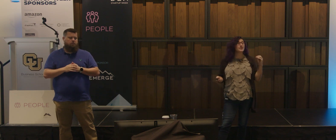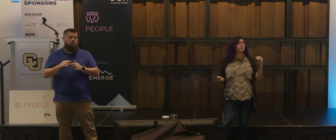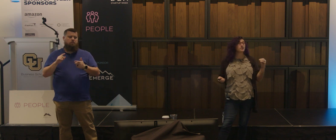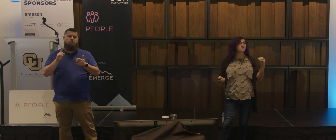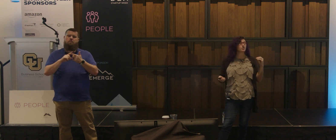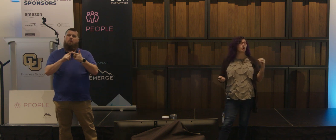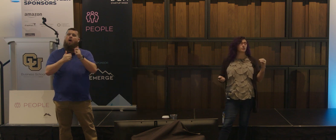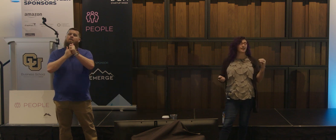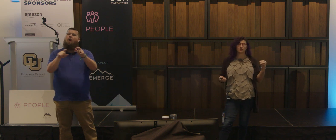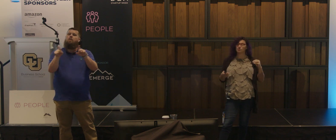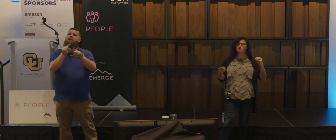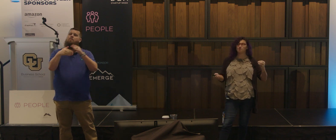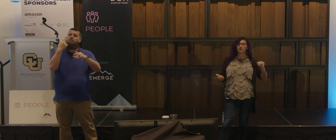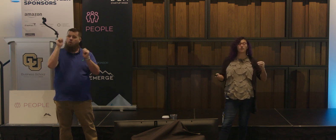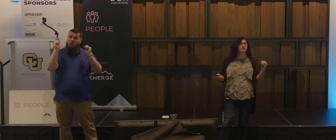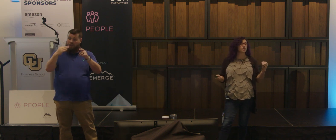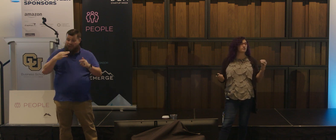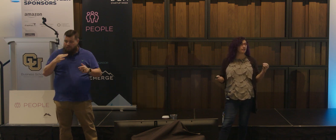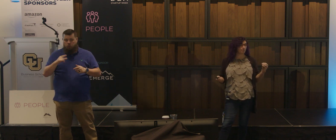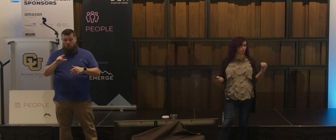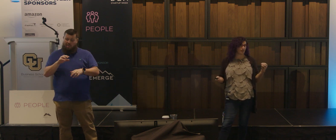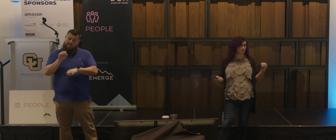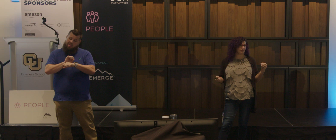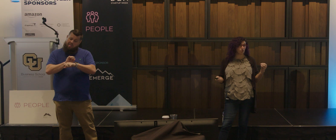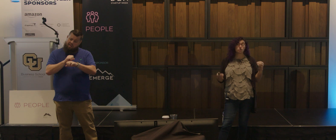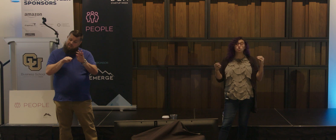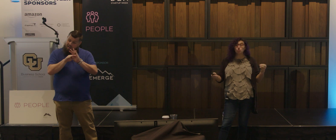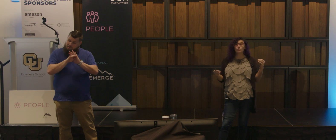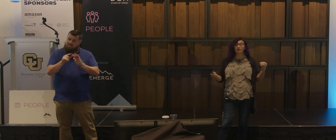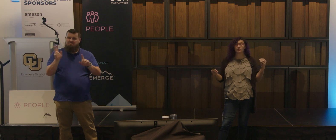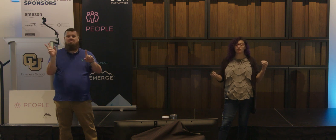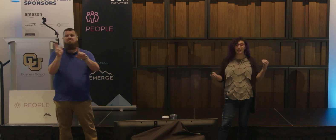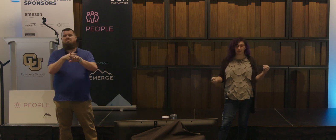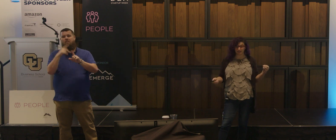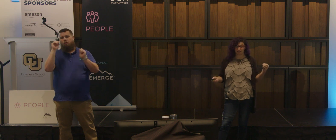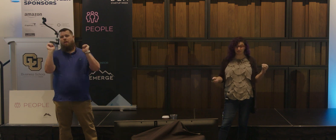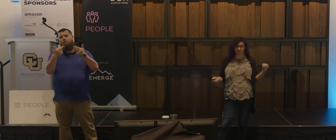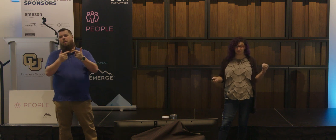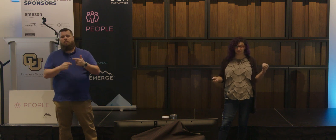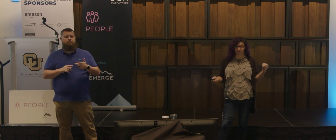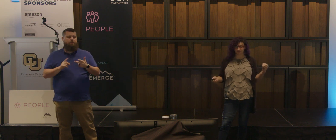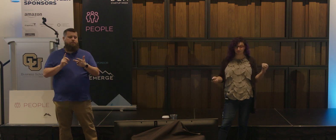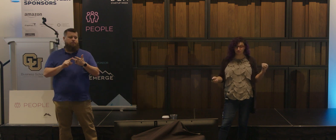Follow the same process for all your candidates. You spent all this work developing one, so do that for every candidate.